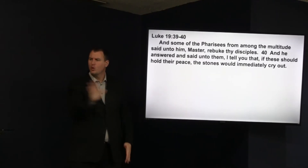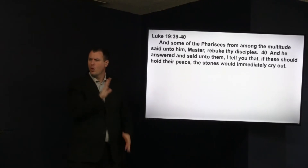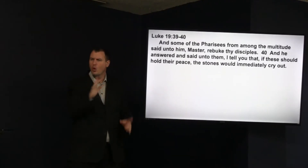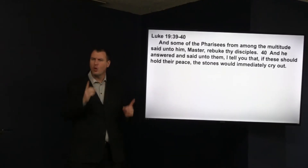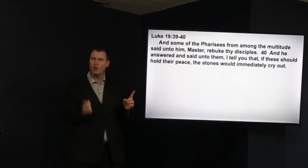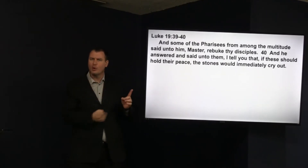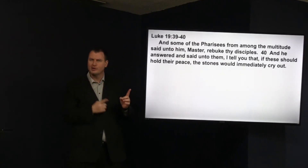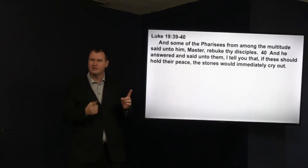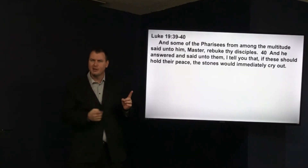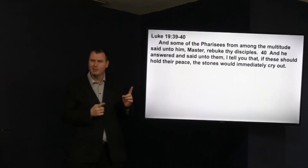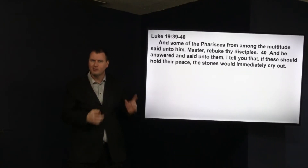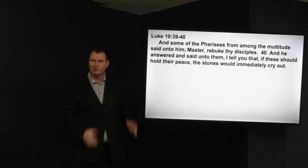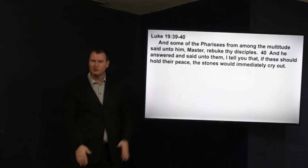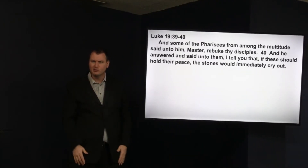rebuke thy disciples.